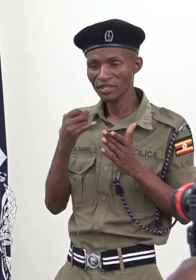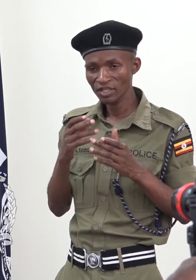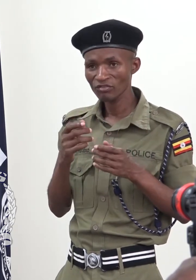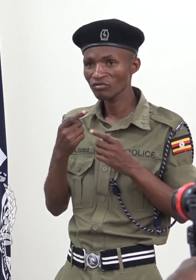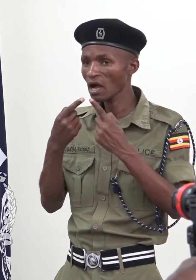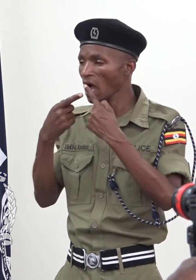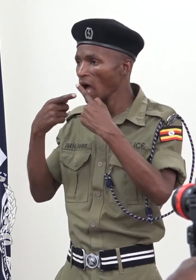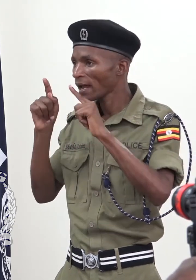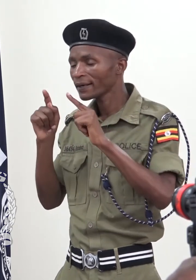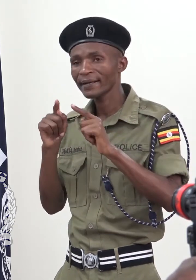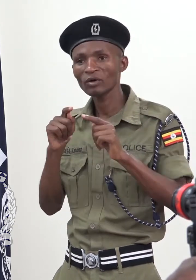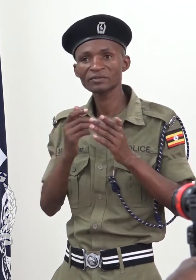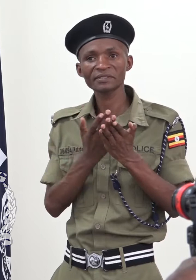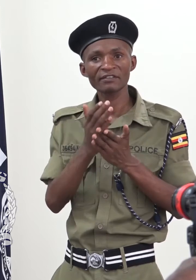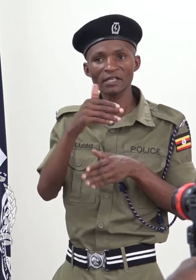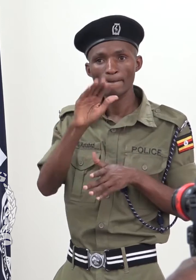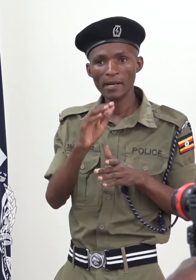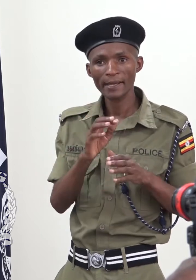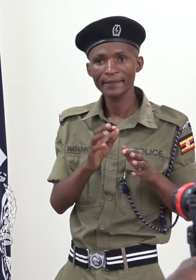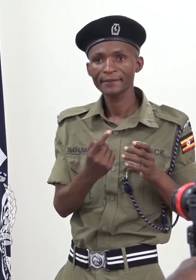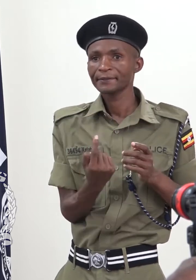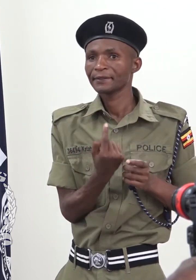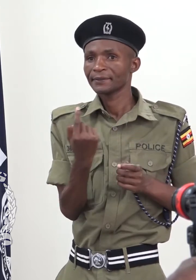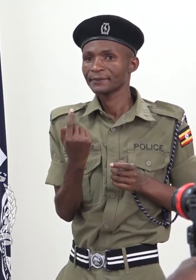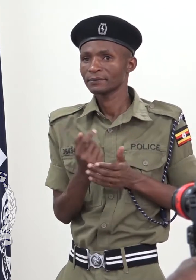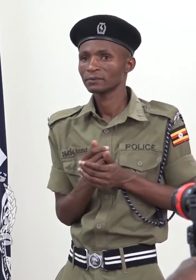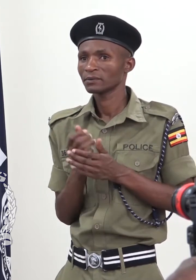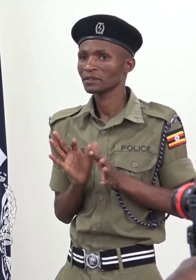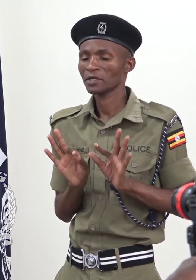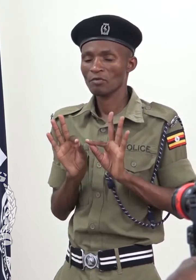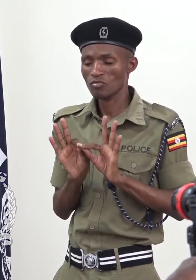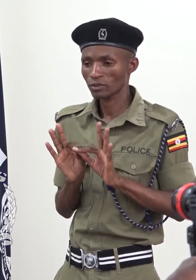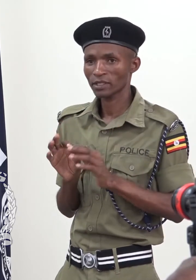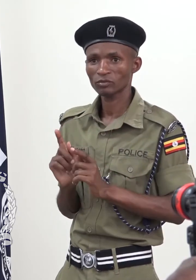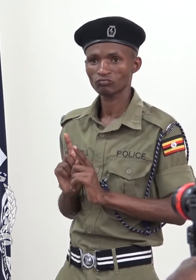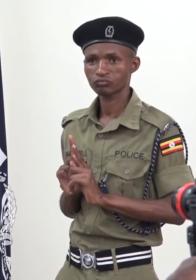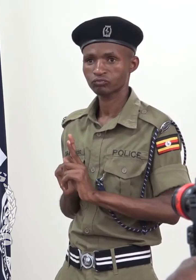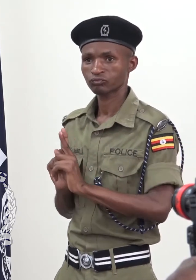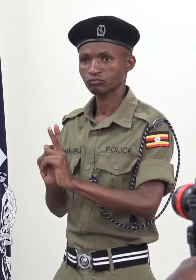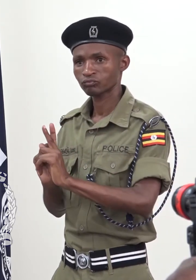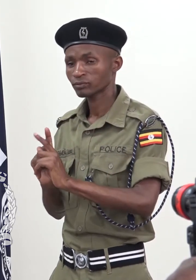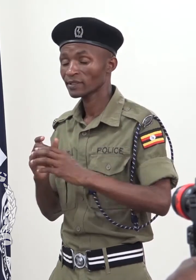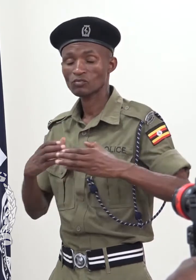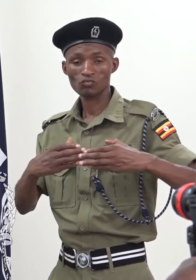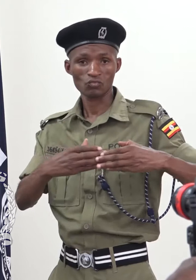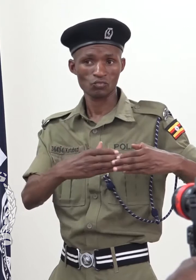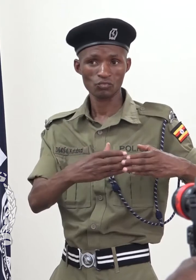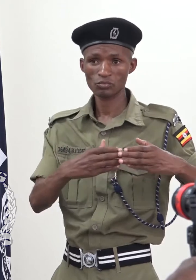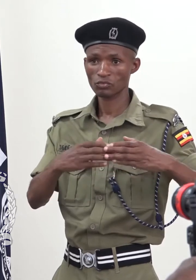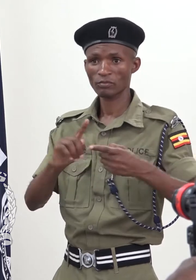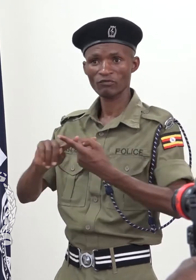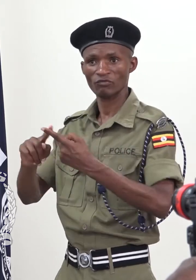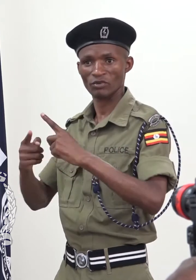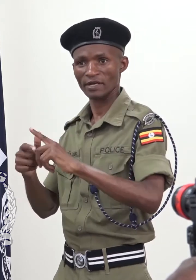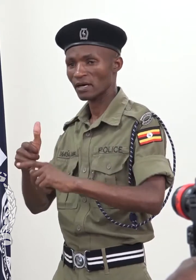isolation. This should be a lesson. It's important that you move with a partner, you move in groups.